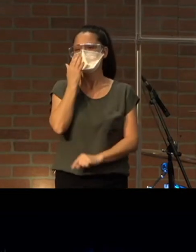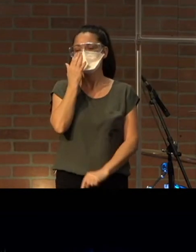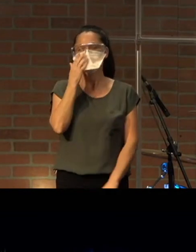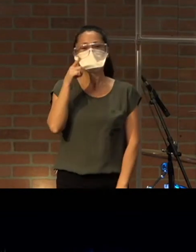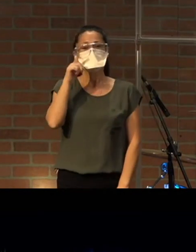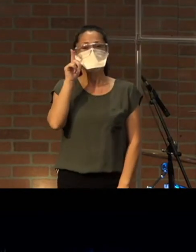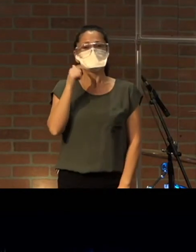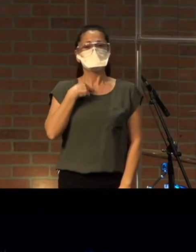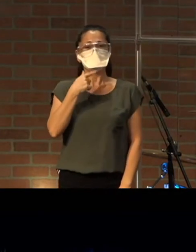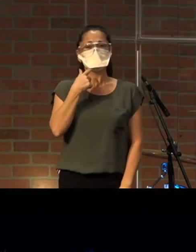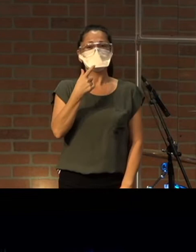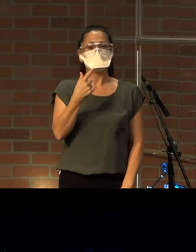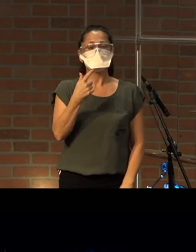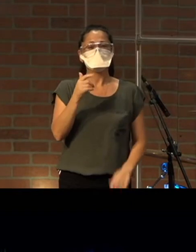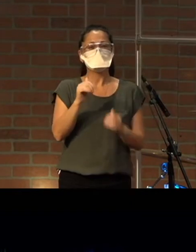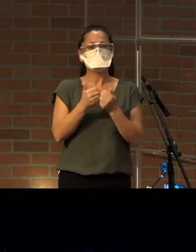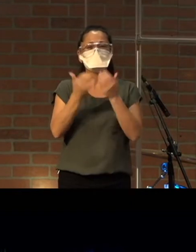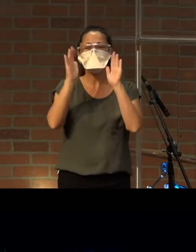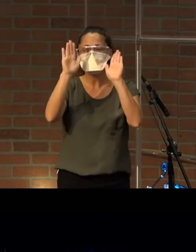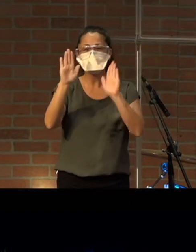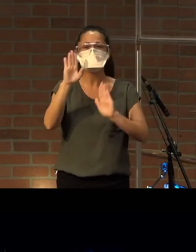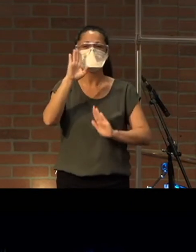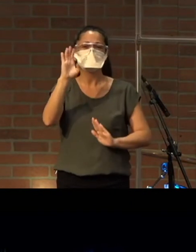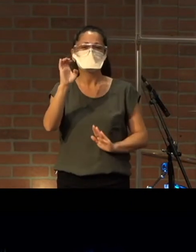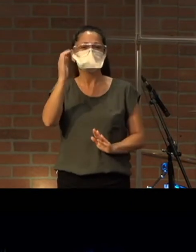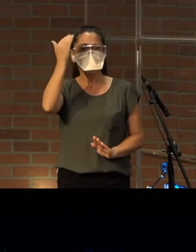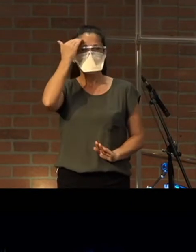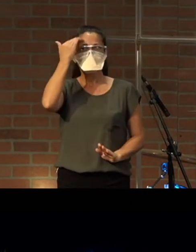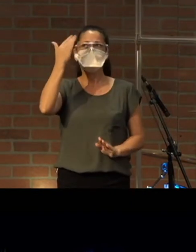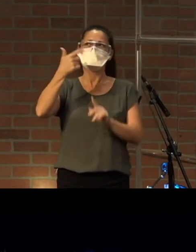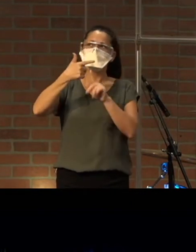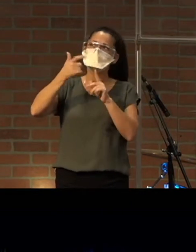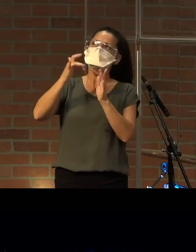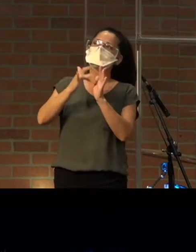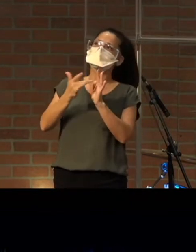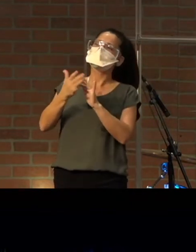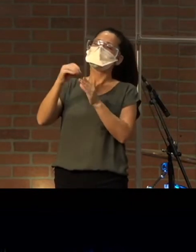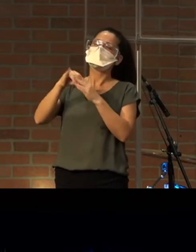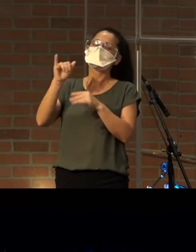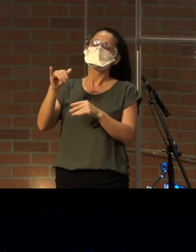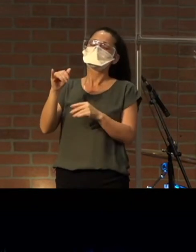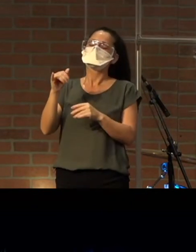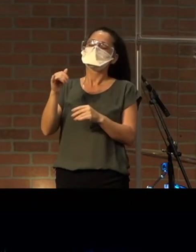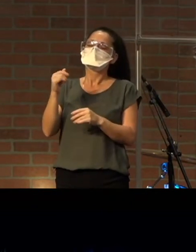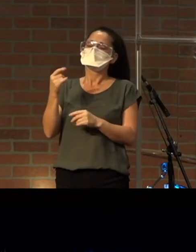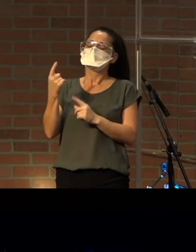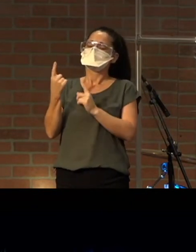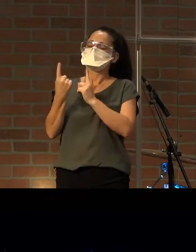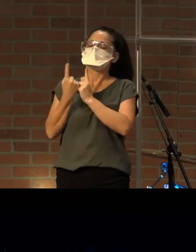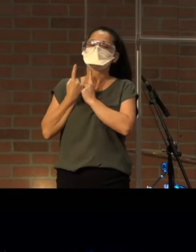Earlier, I mentioned how amazing it would be to be known by Jesus in the intimate way that the disciples